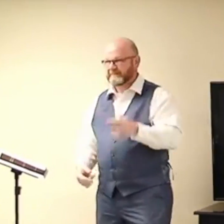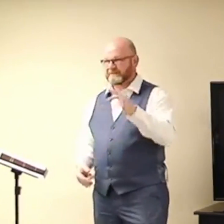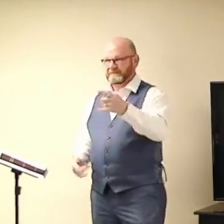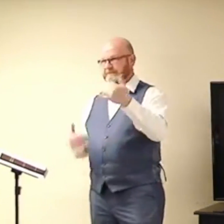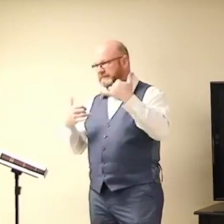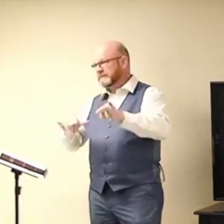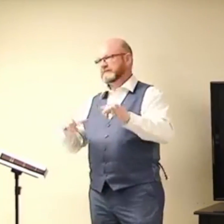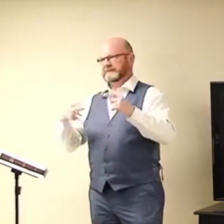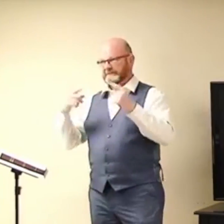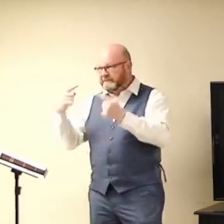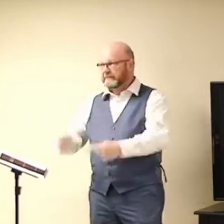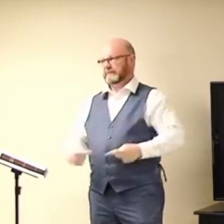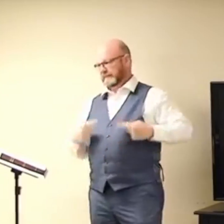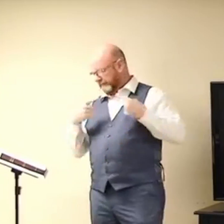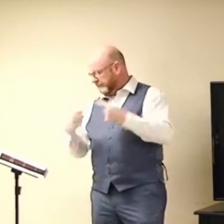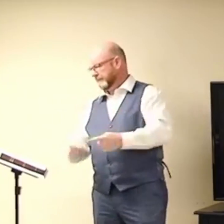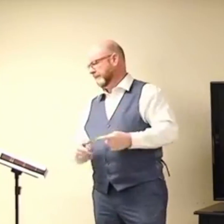everyone struggles sometimes.